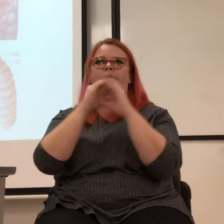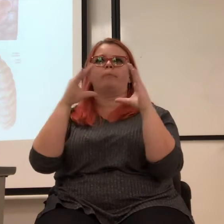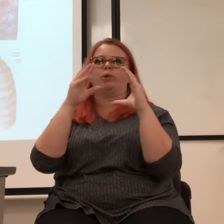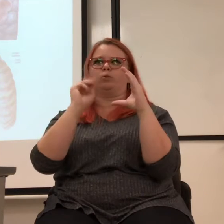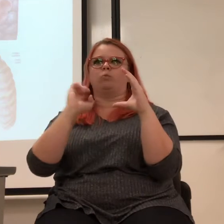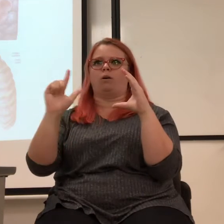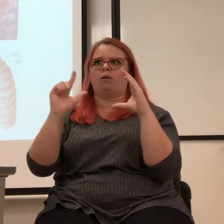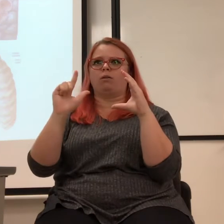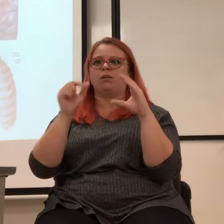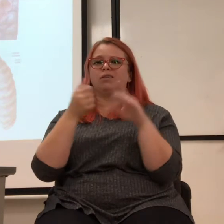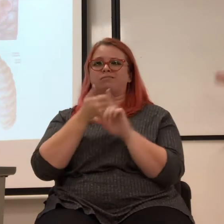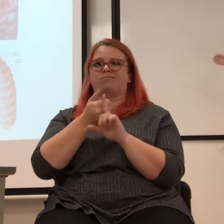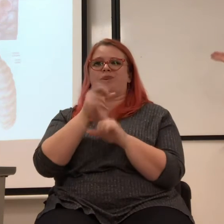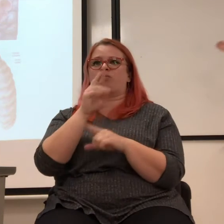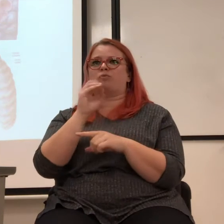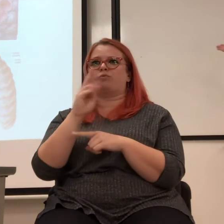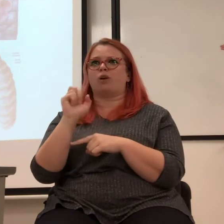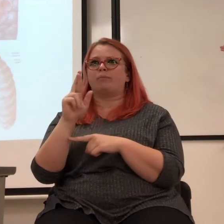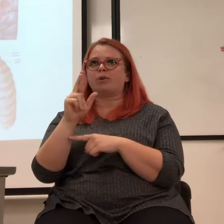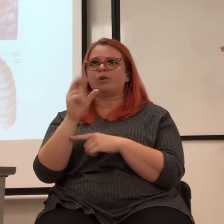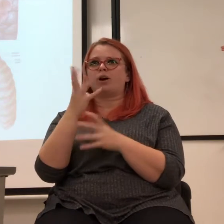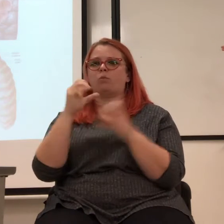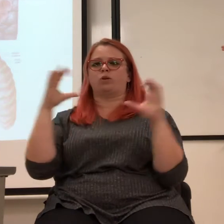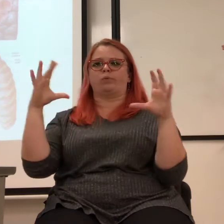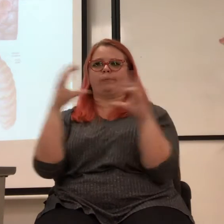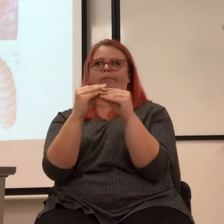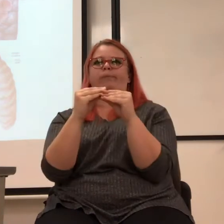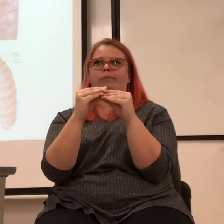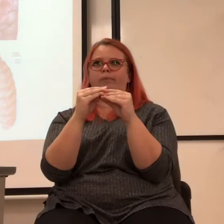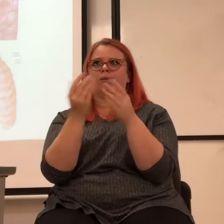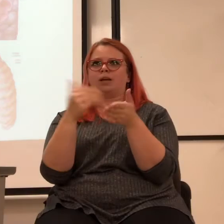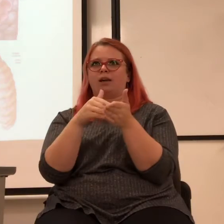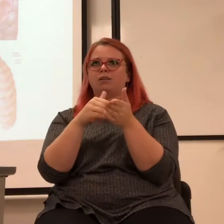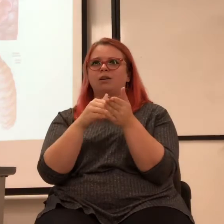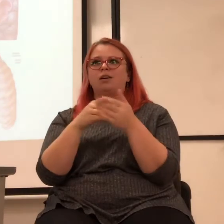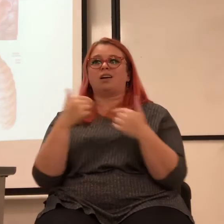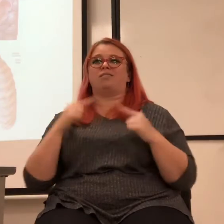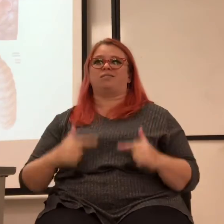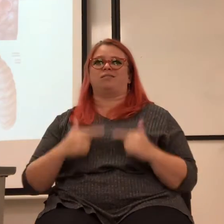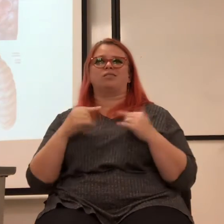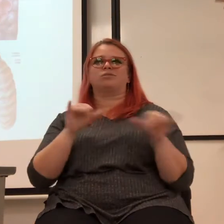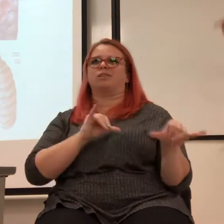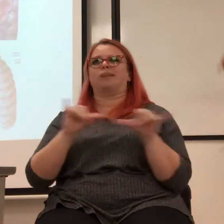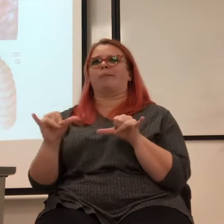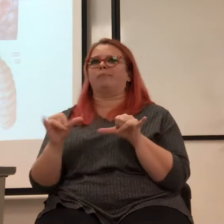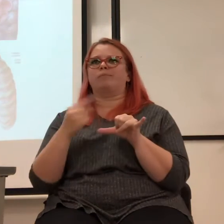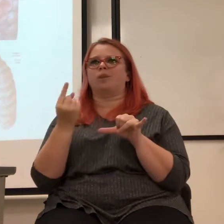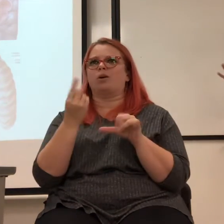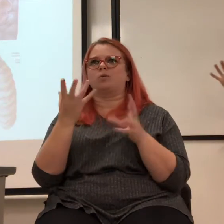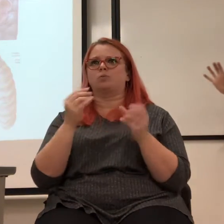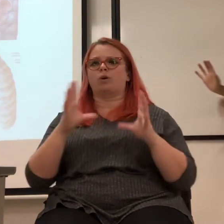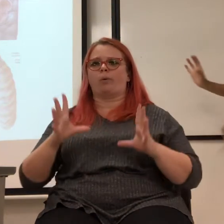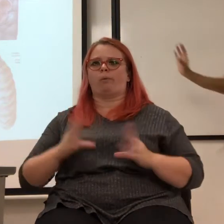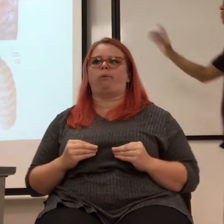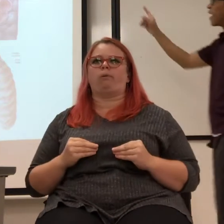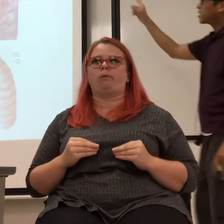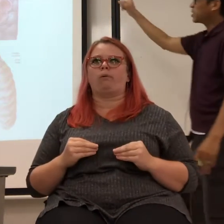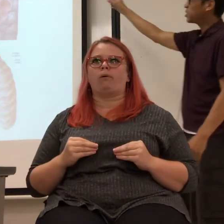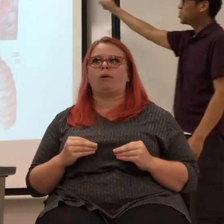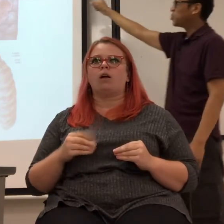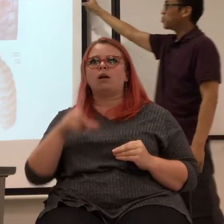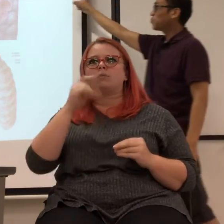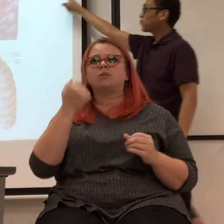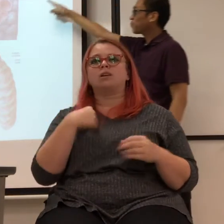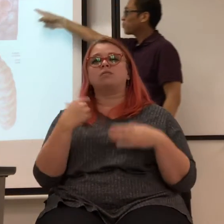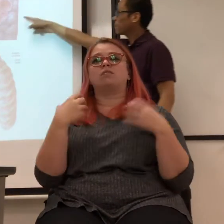wall. It's rubber and it wants to collapse. The lungs are like a balloon. They always want to collapse because they have a lot of